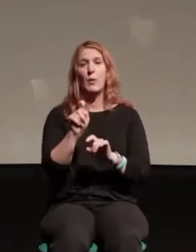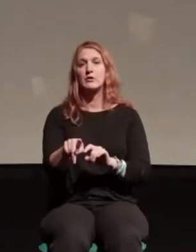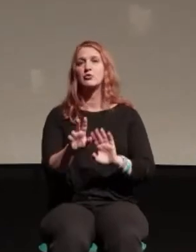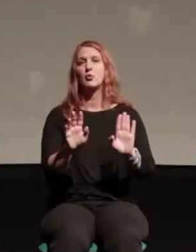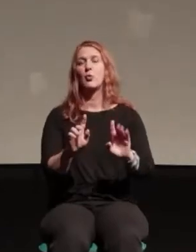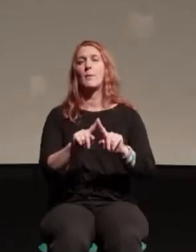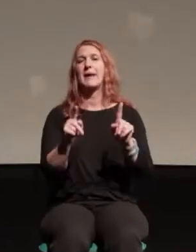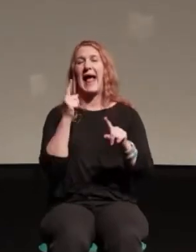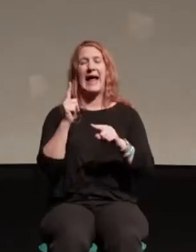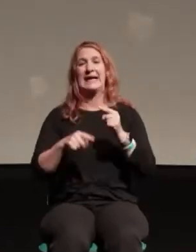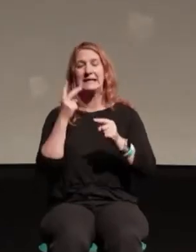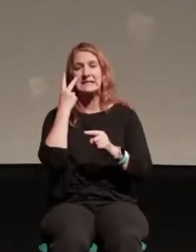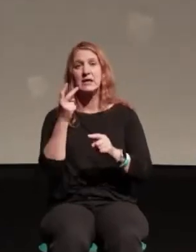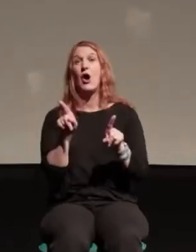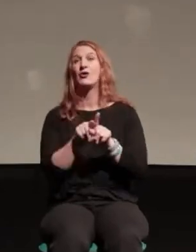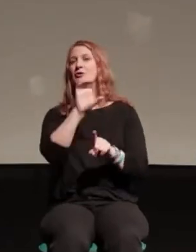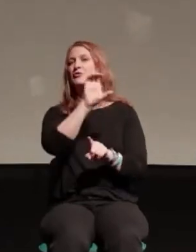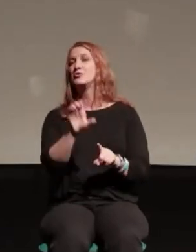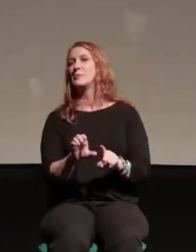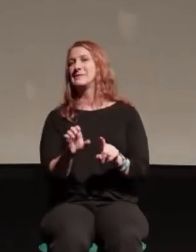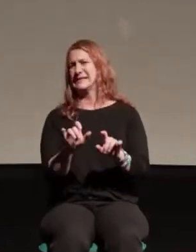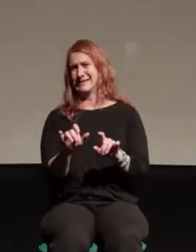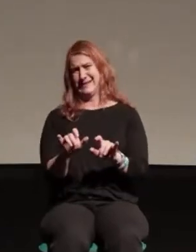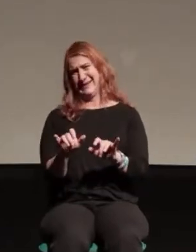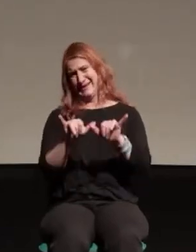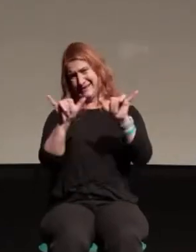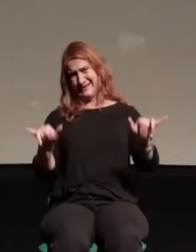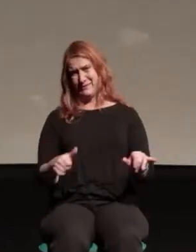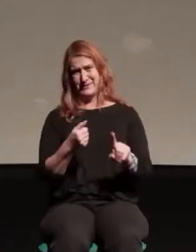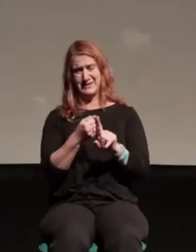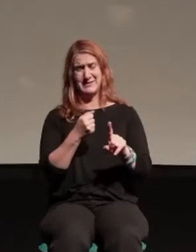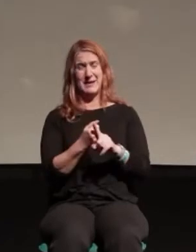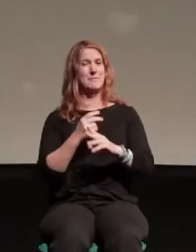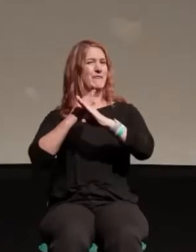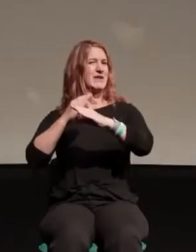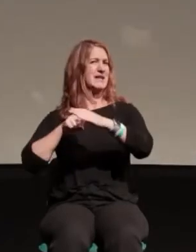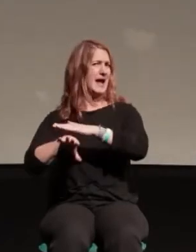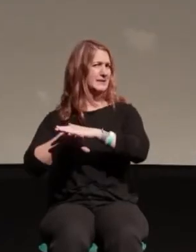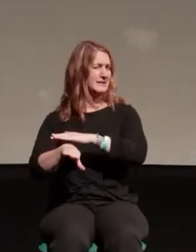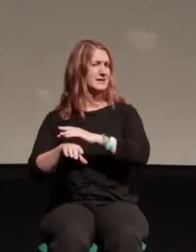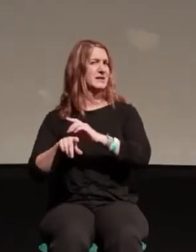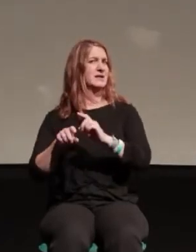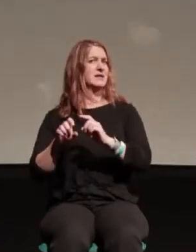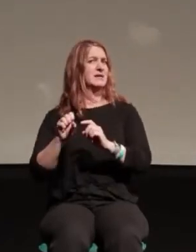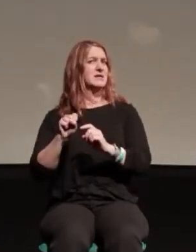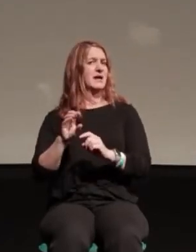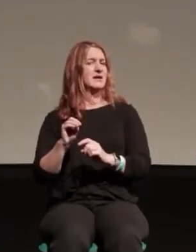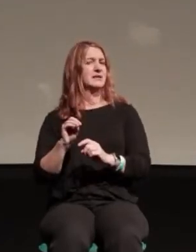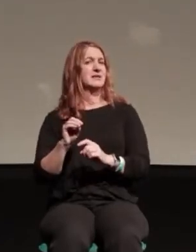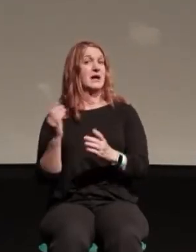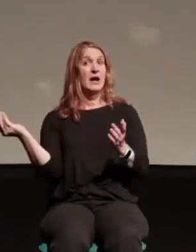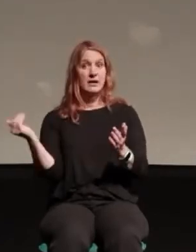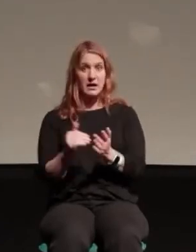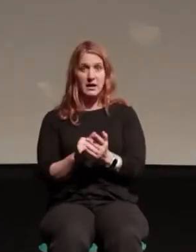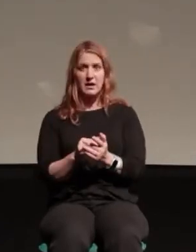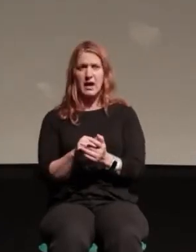see. Zoom is also a system that prevents access, but I will say. And again,